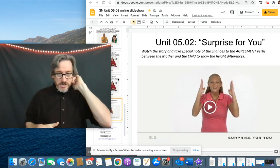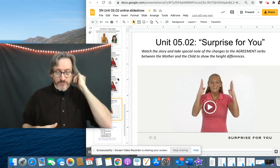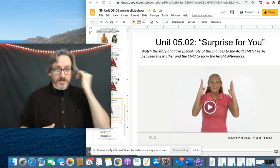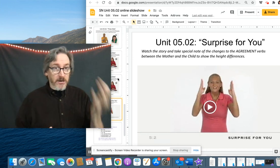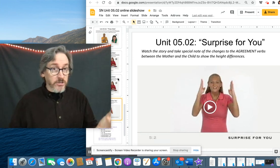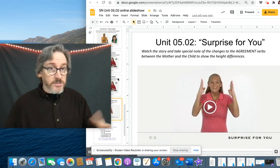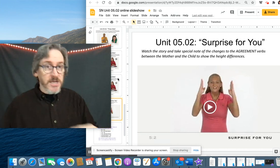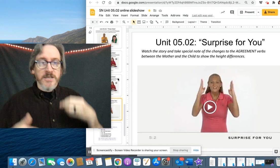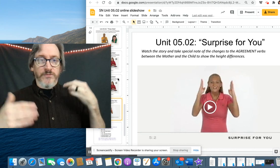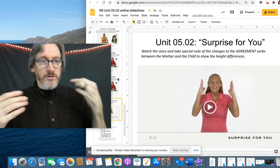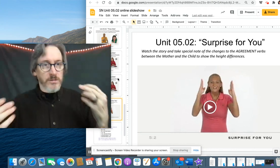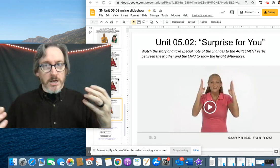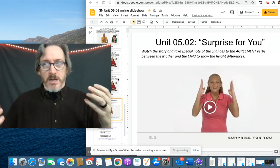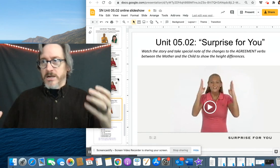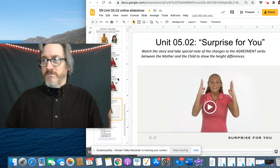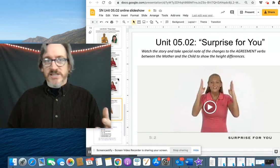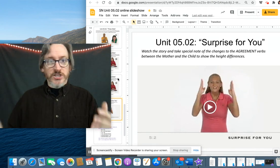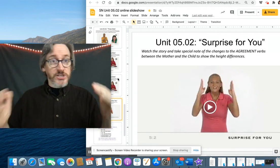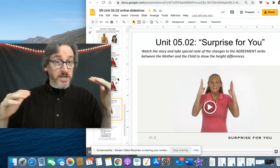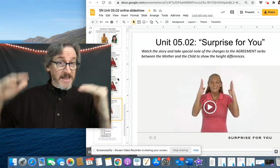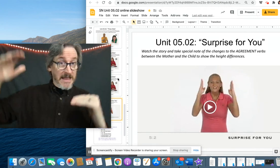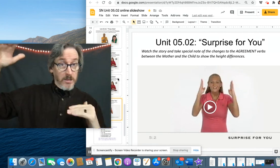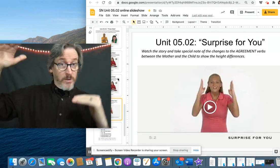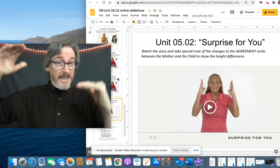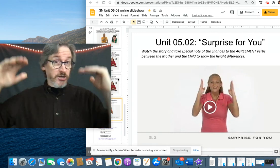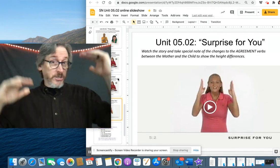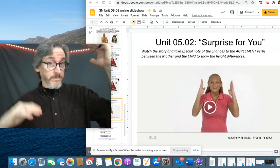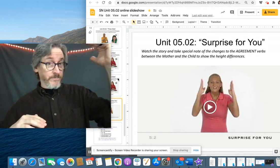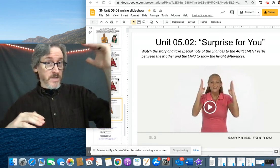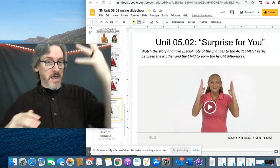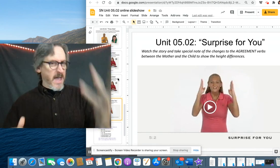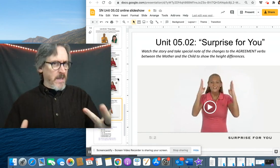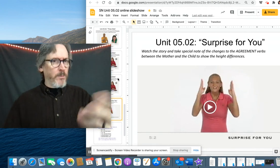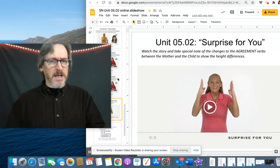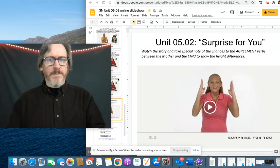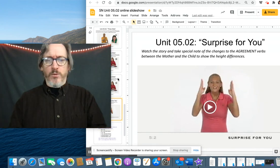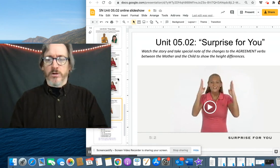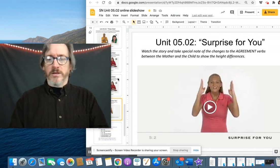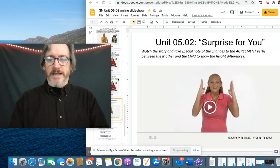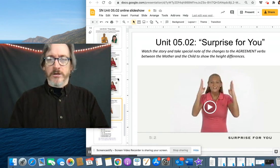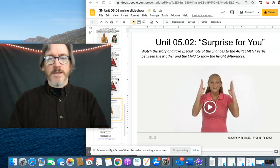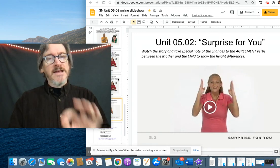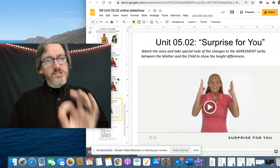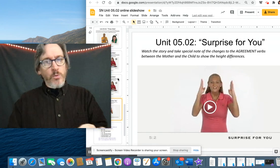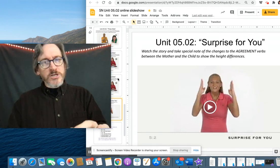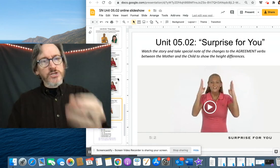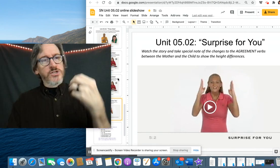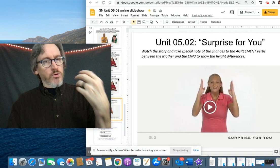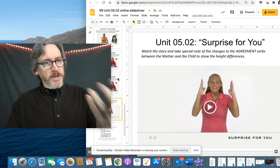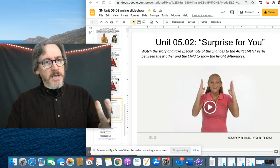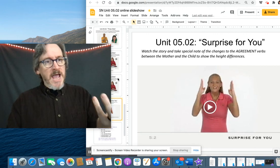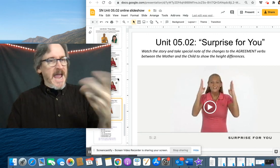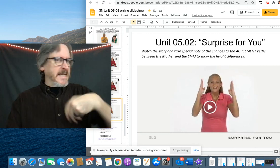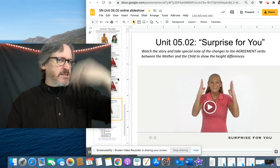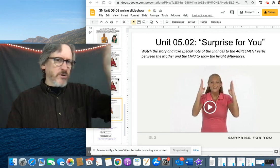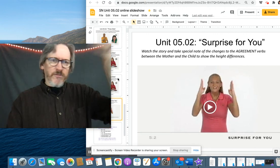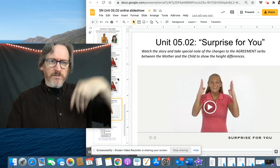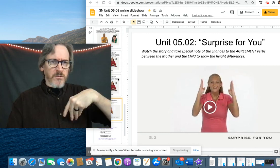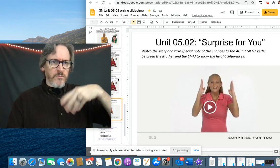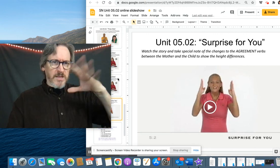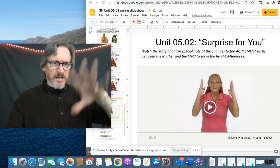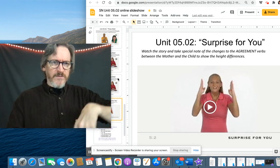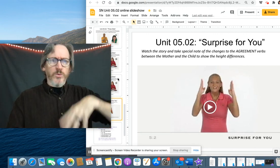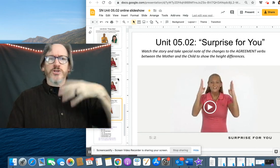establish different characters, different conversations, that location, and that will become important later. So watch the story and sort